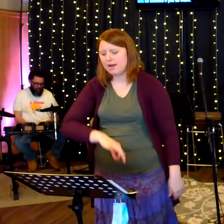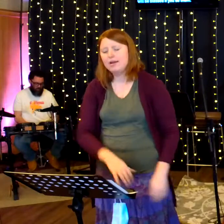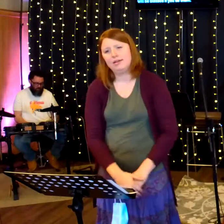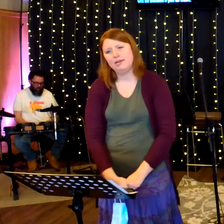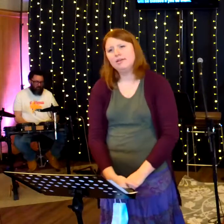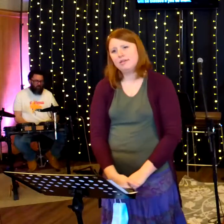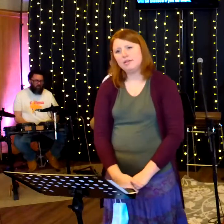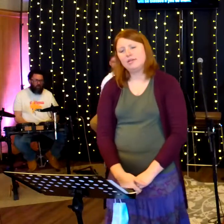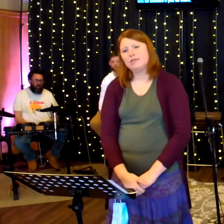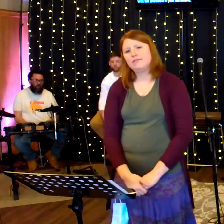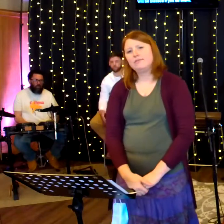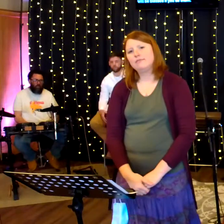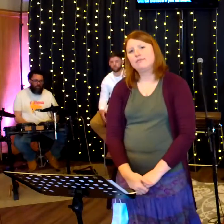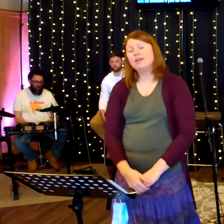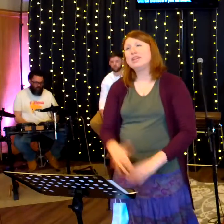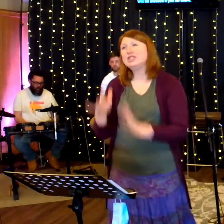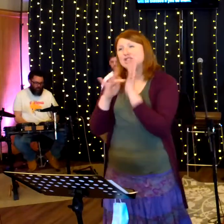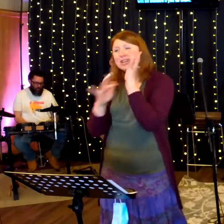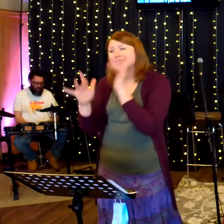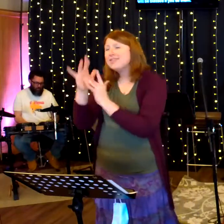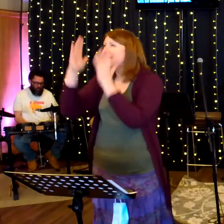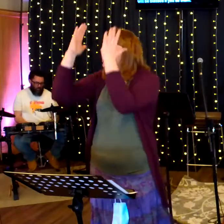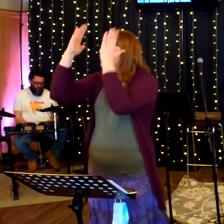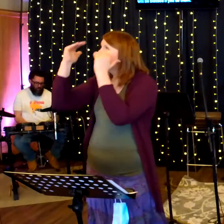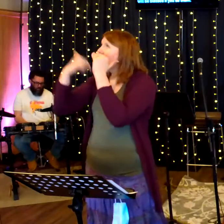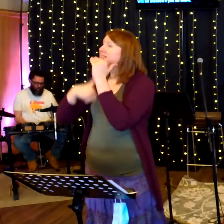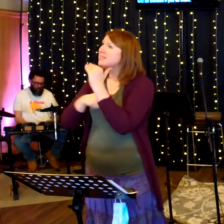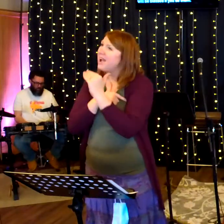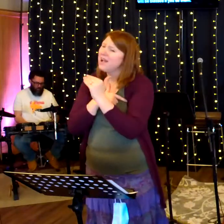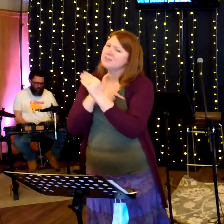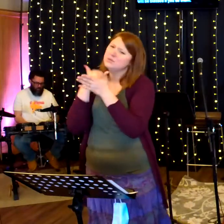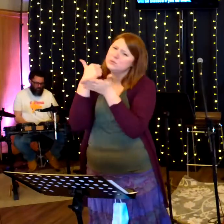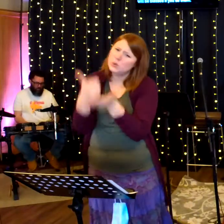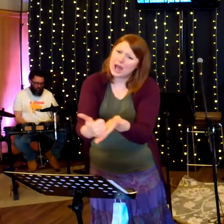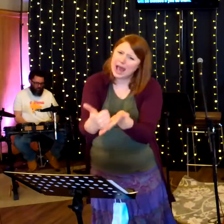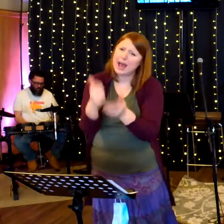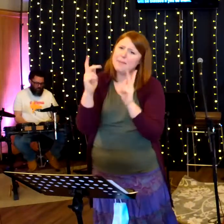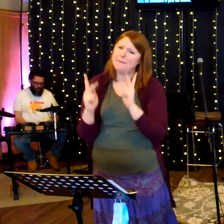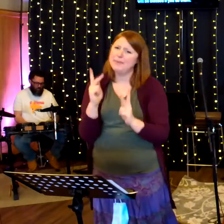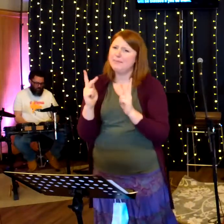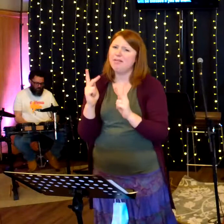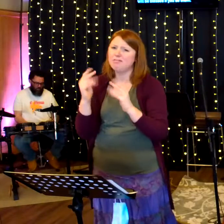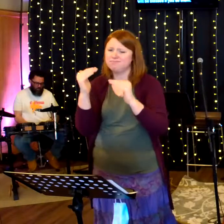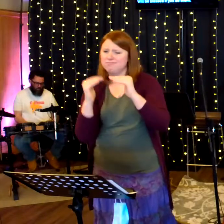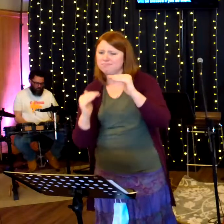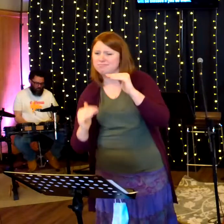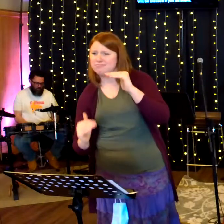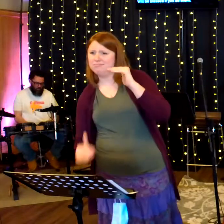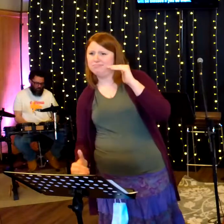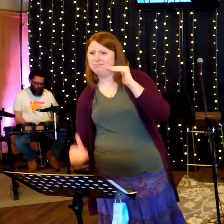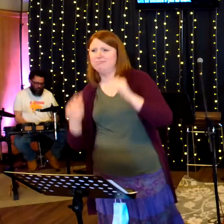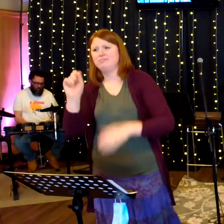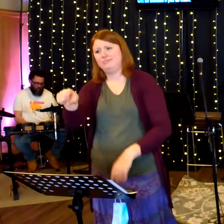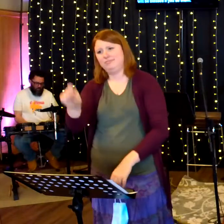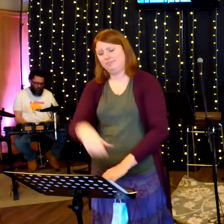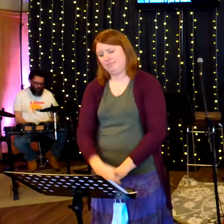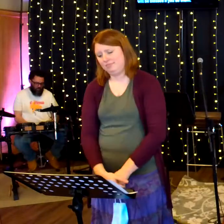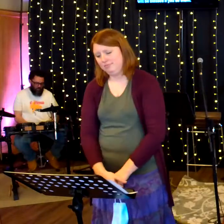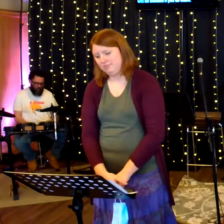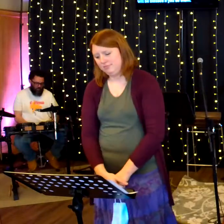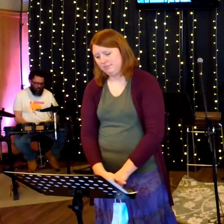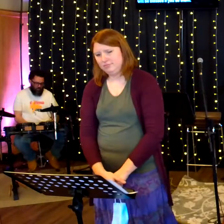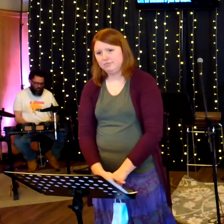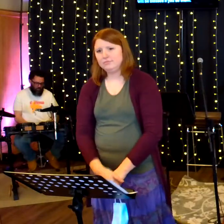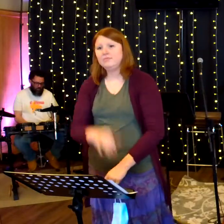right here that he expects us to do the same. So that's the second thing to note from the Easter story,